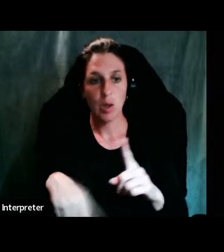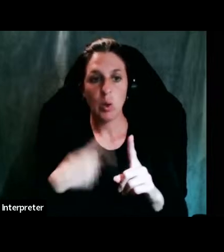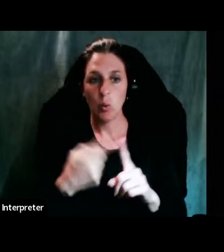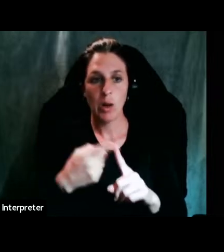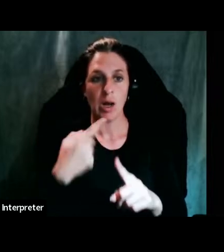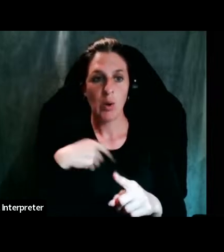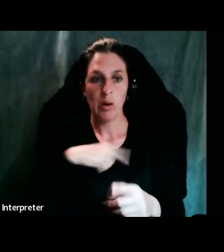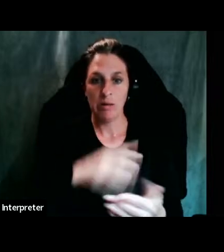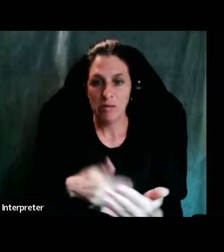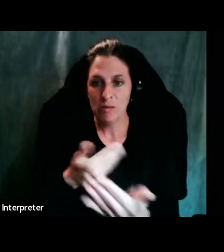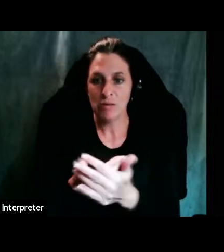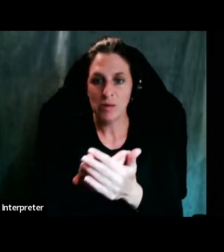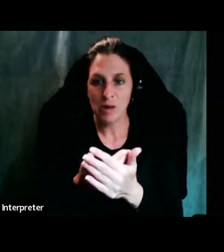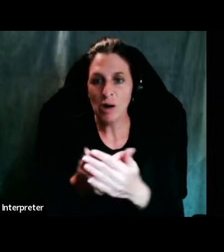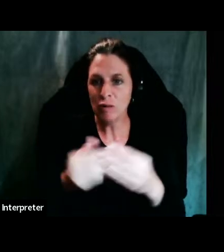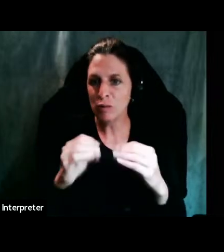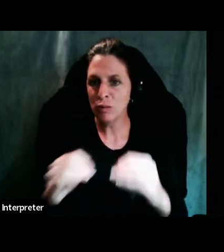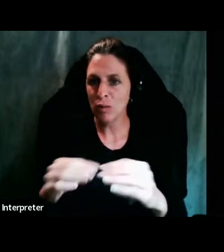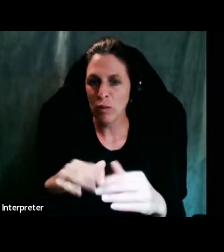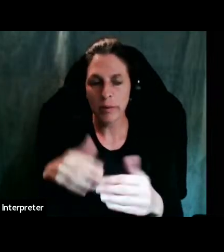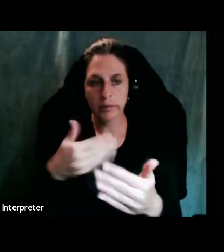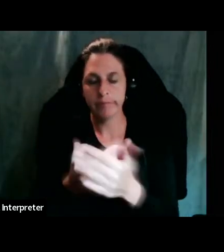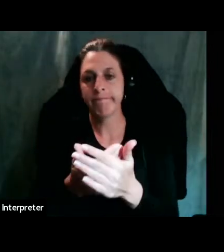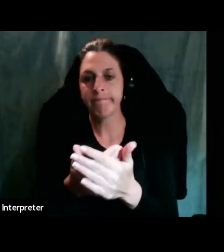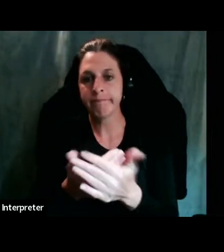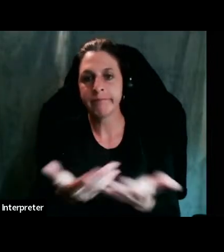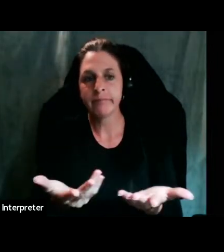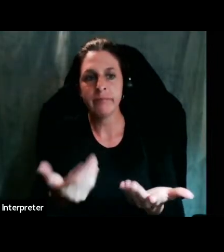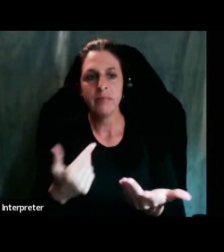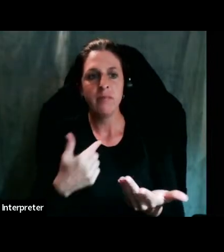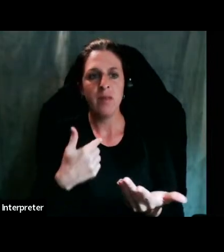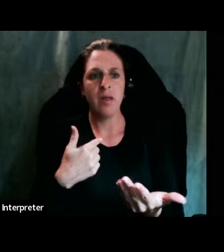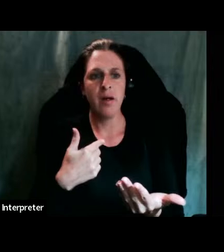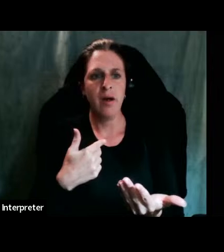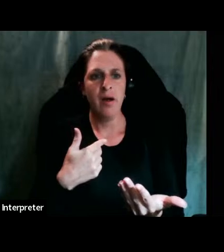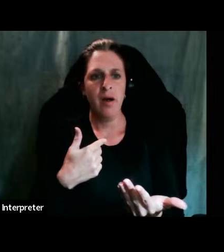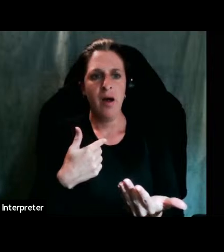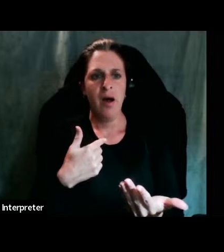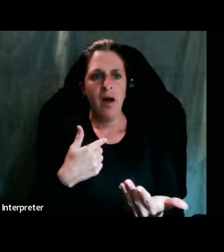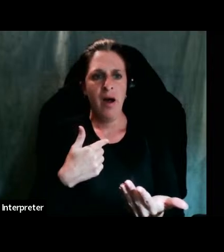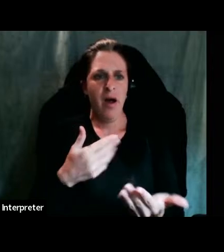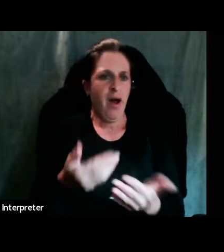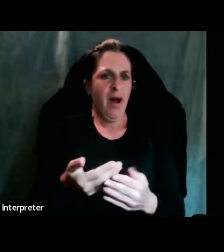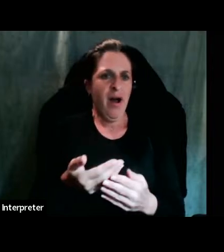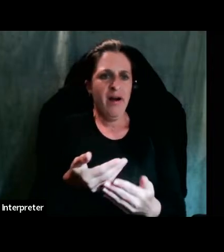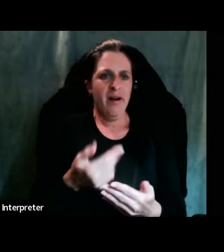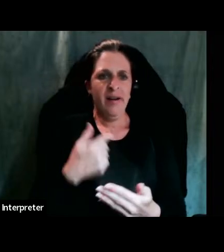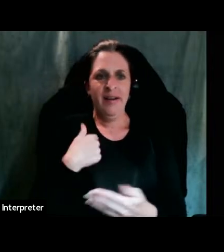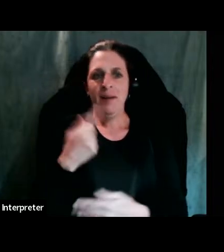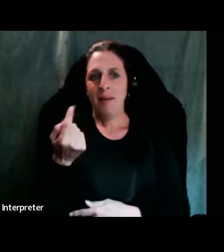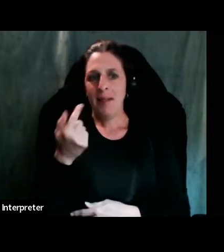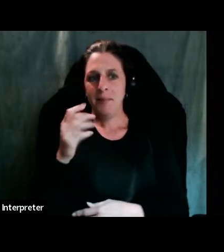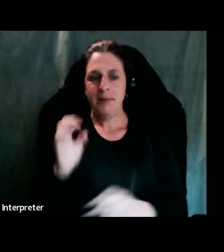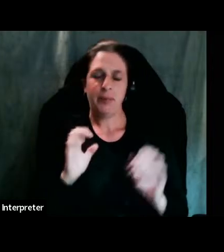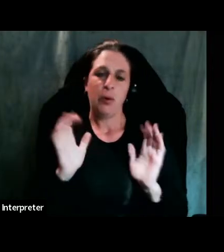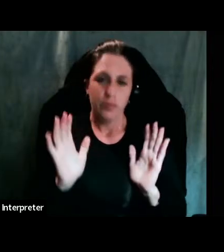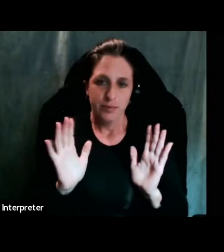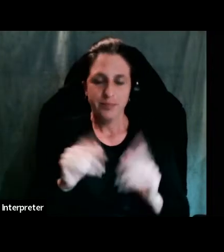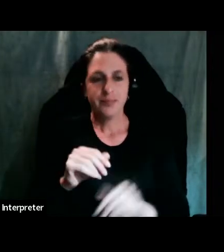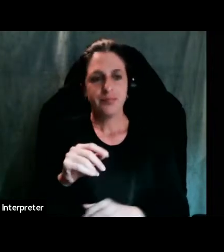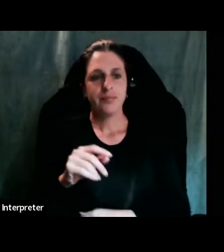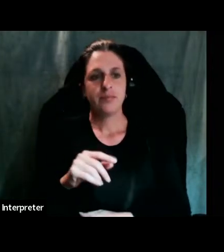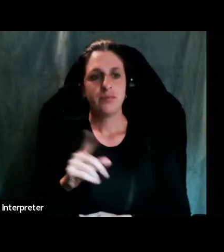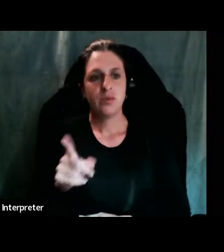shores. Right. I mean, and it's not, Before that. and I don't want to, I'm not, I'm getting a little emotional, and it's,